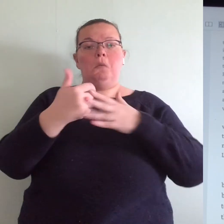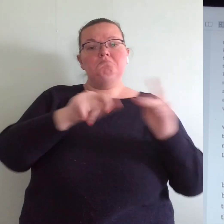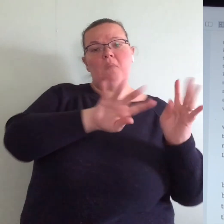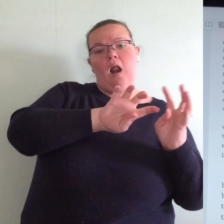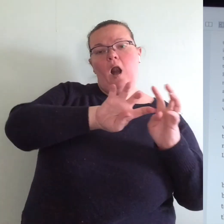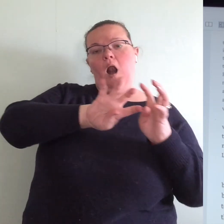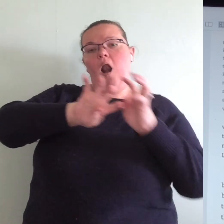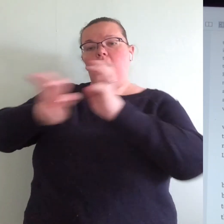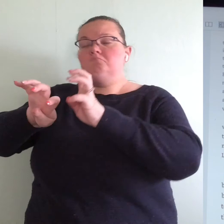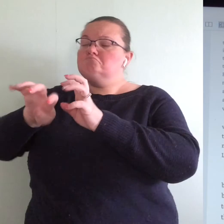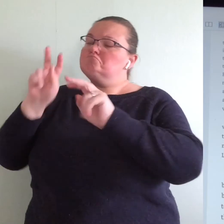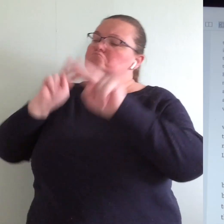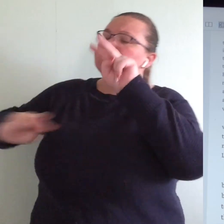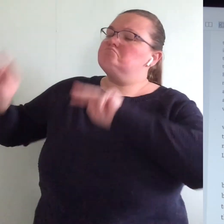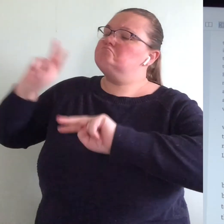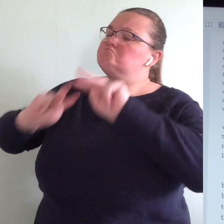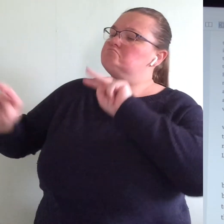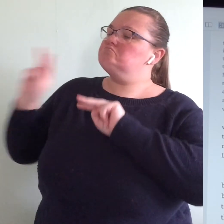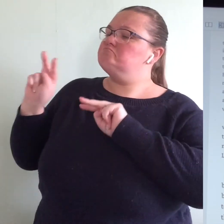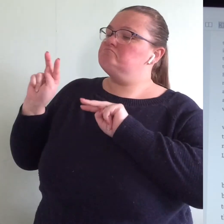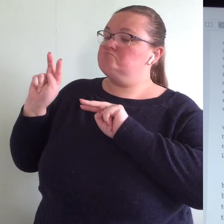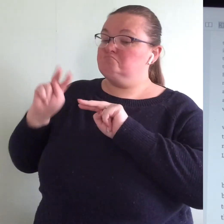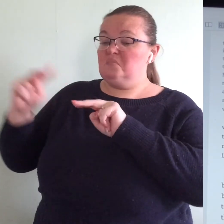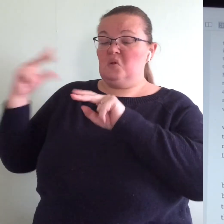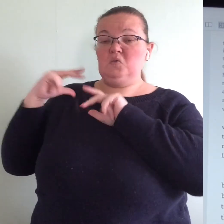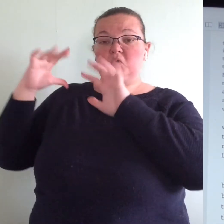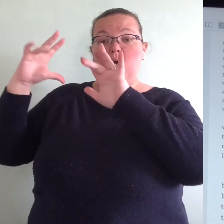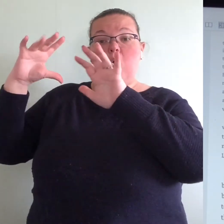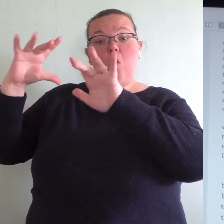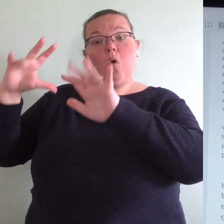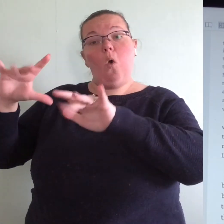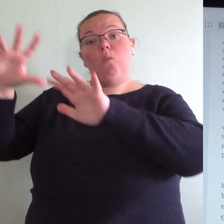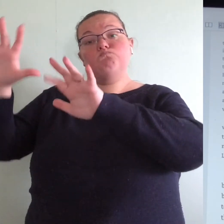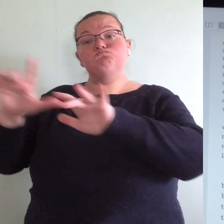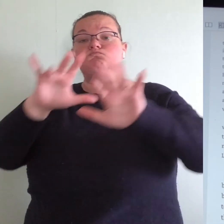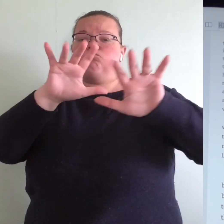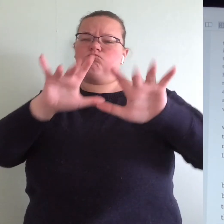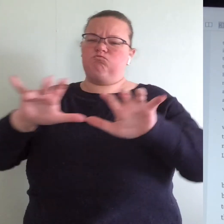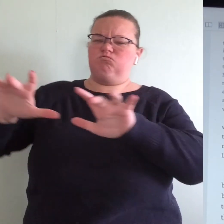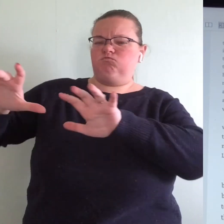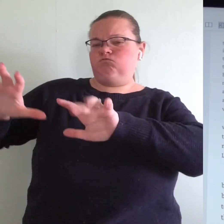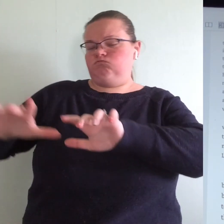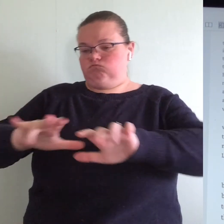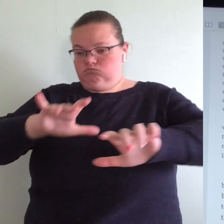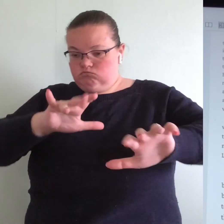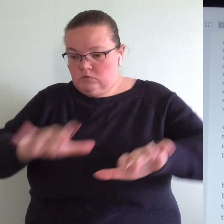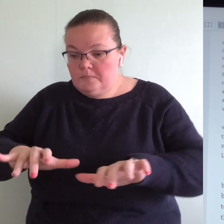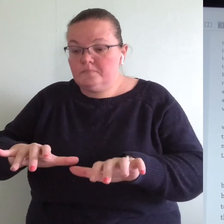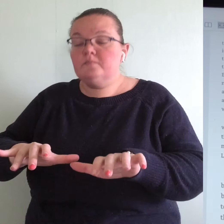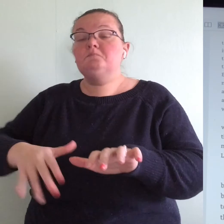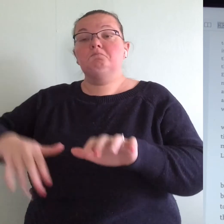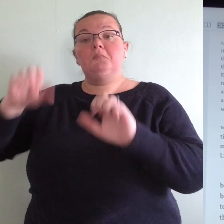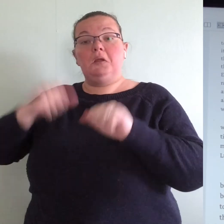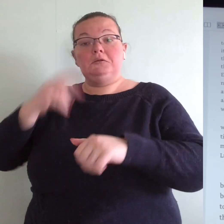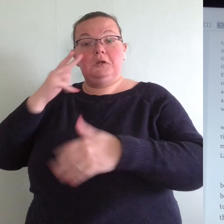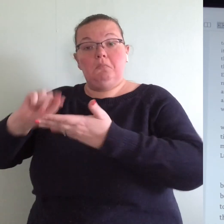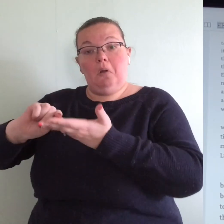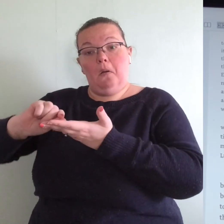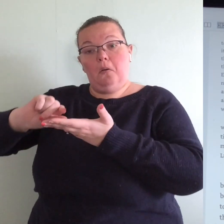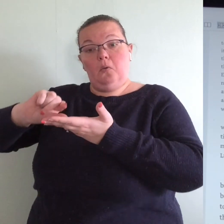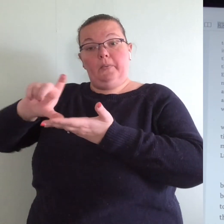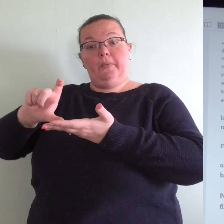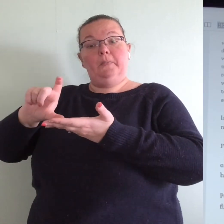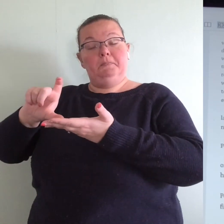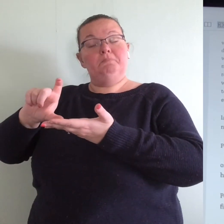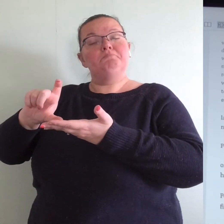all rushed to the door and looked out. The snow was falling thickly and steadily. The green ice of the pool had vanished under a thick